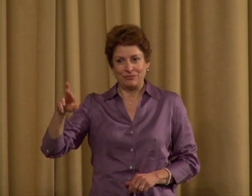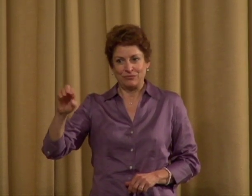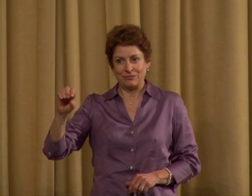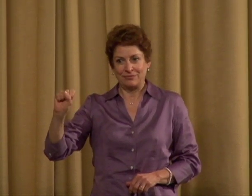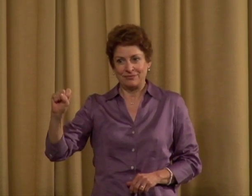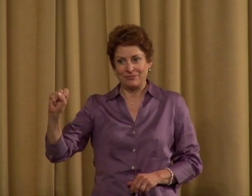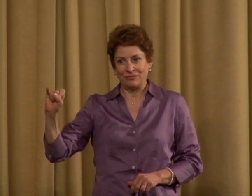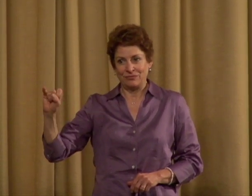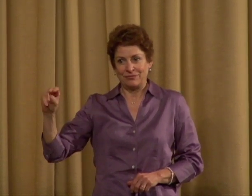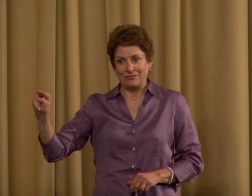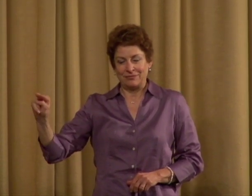artistic